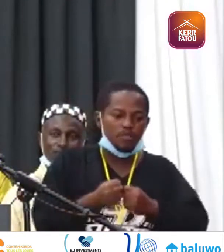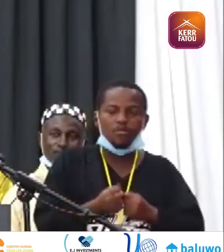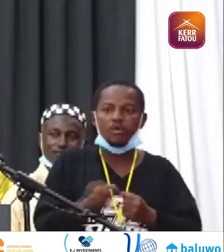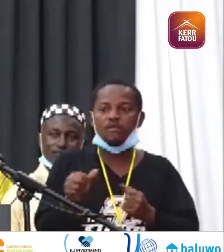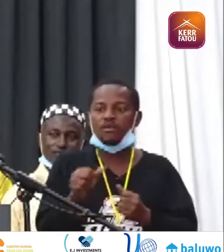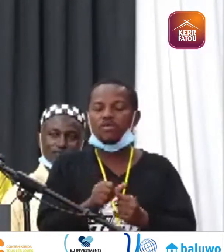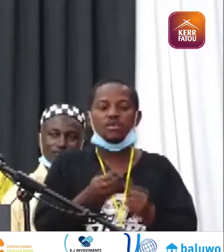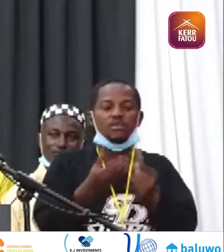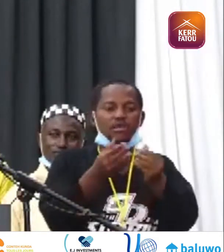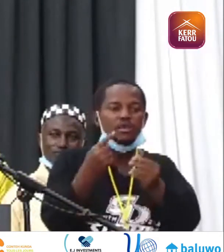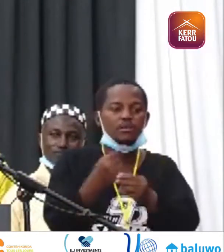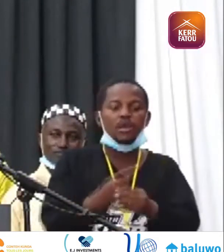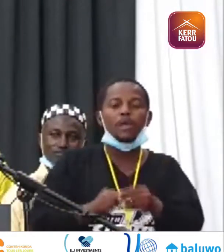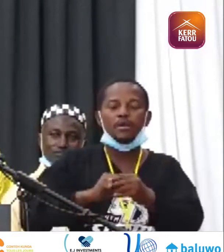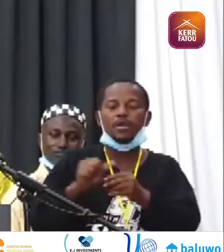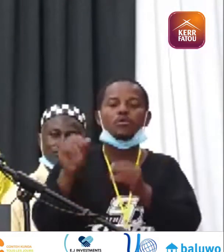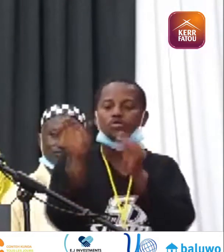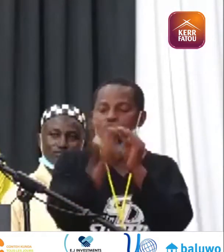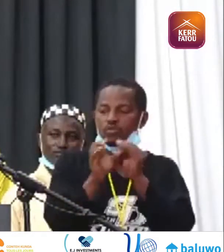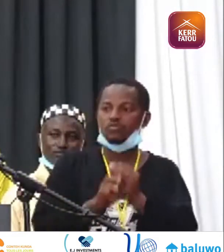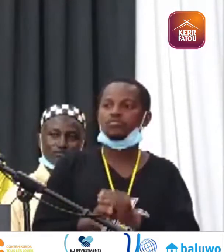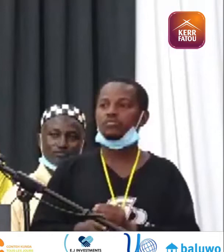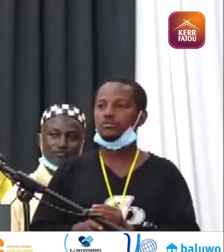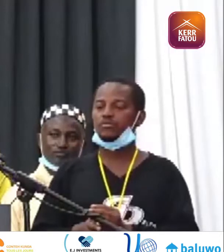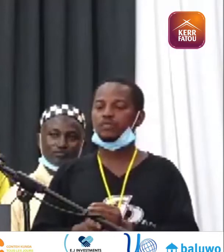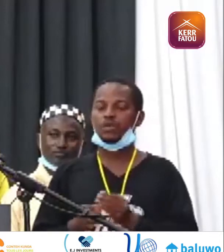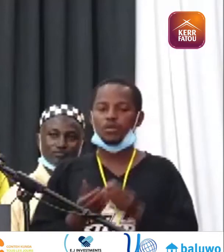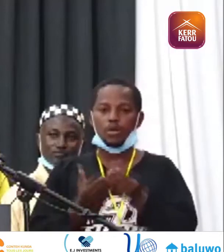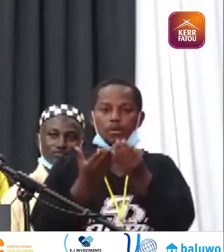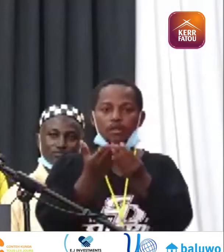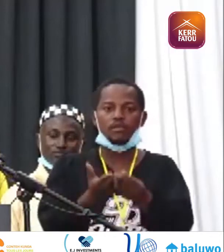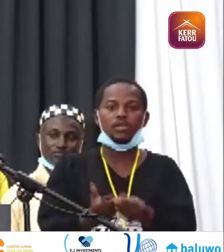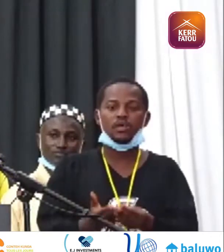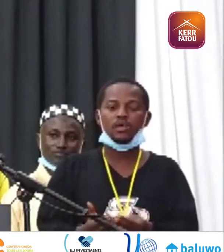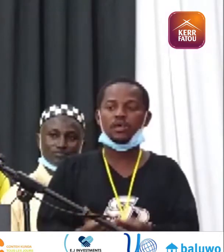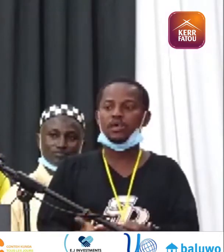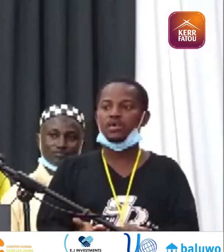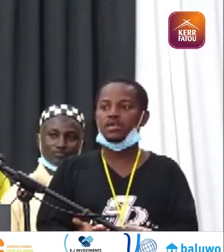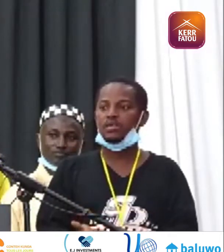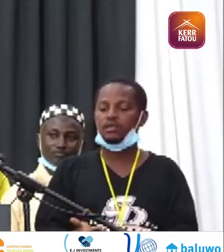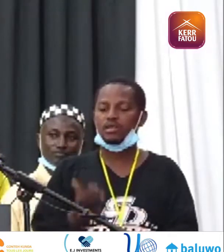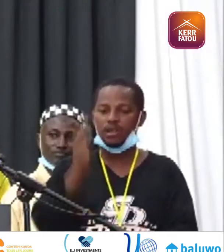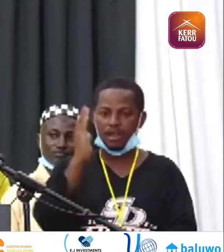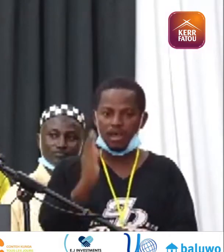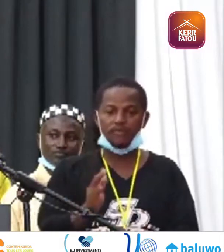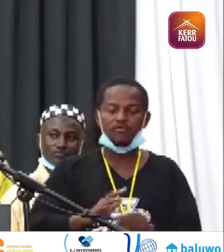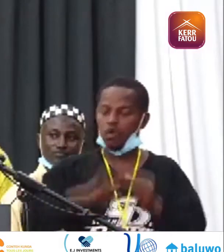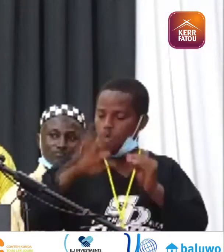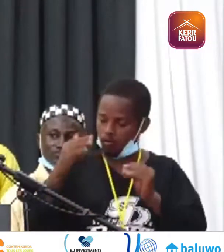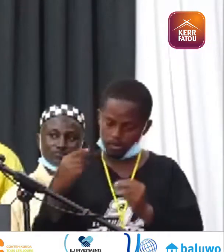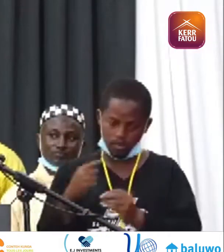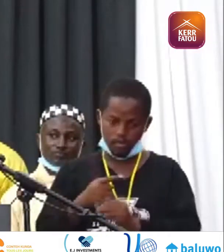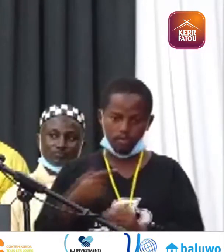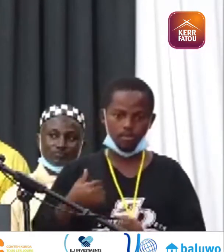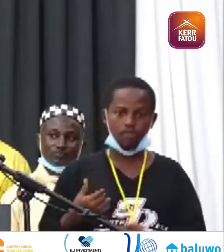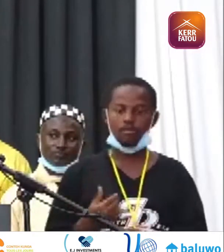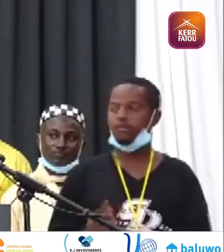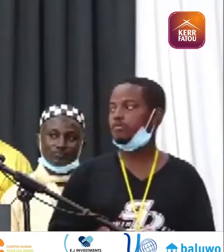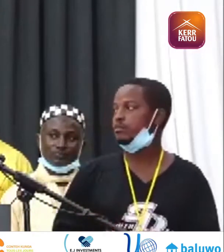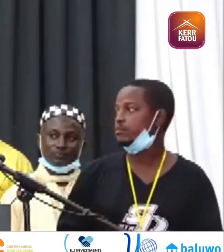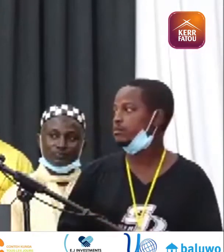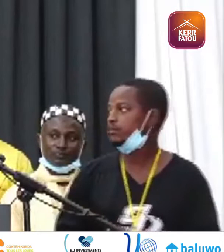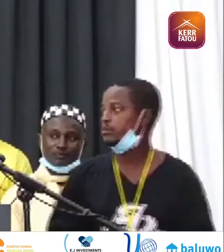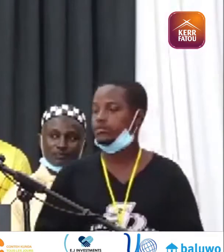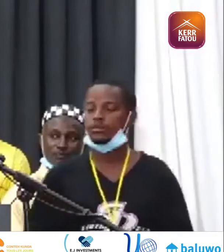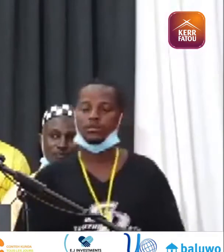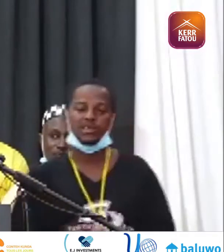give Gambians a better constitution that will provide the rights of all citizens, you know,